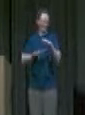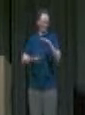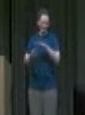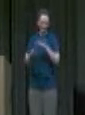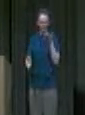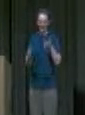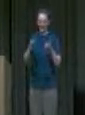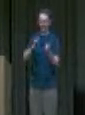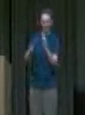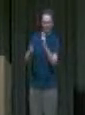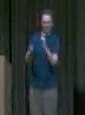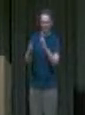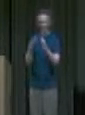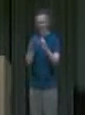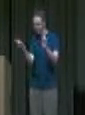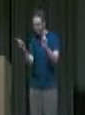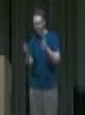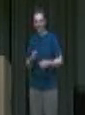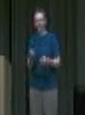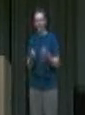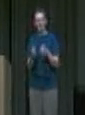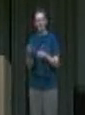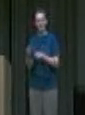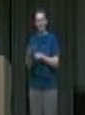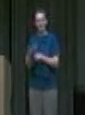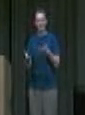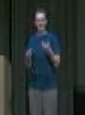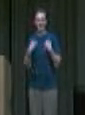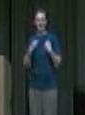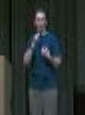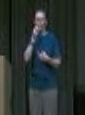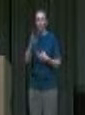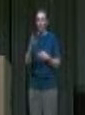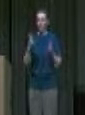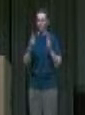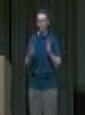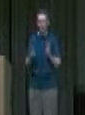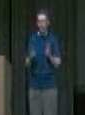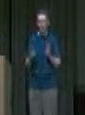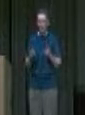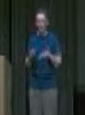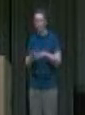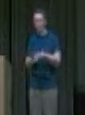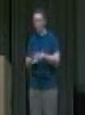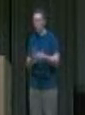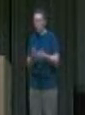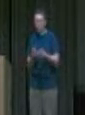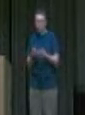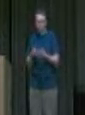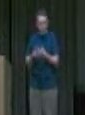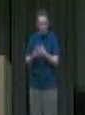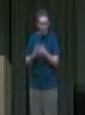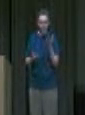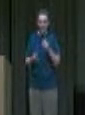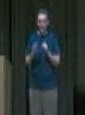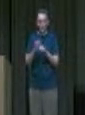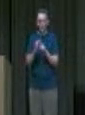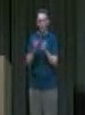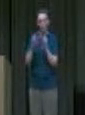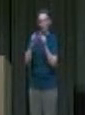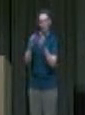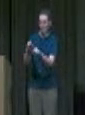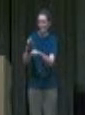And so there might be next year, if there's a warm winter or slow start, we might be able to work longer into the